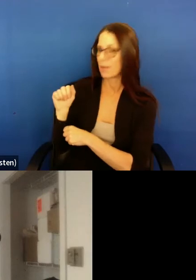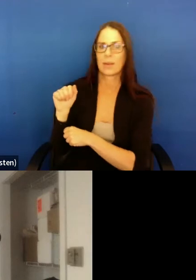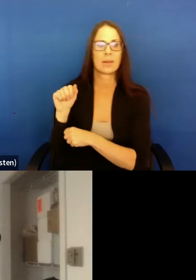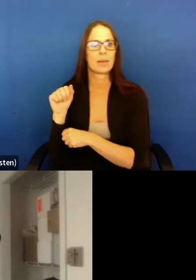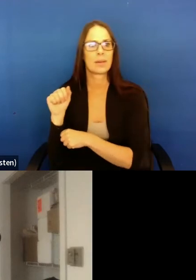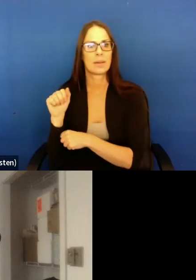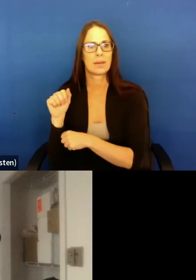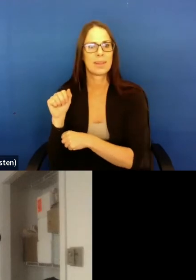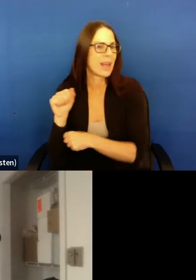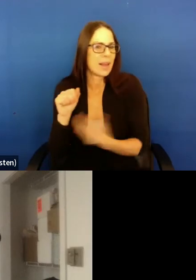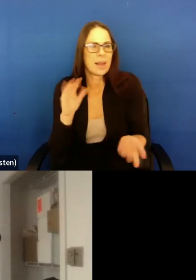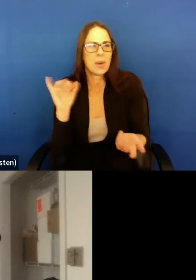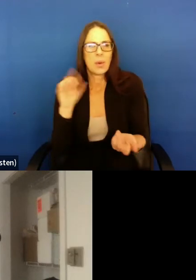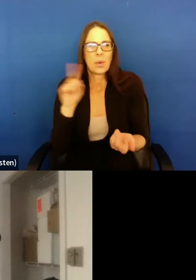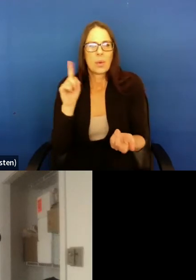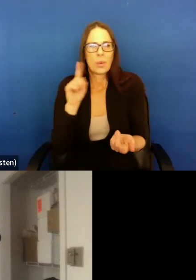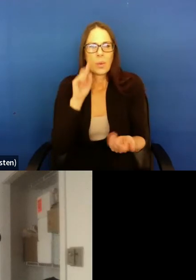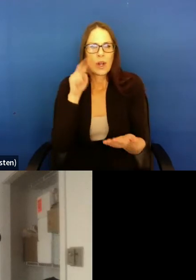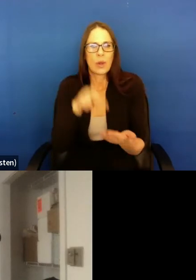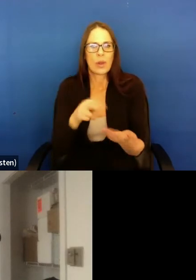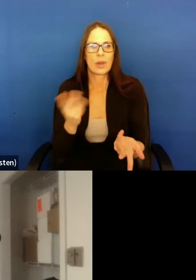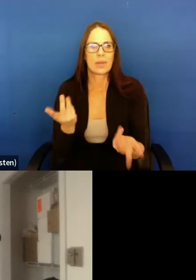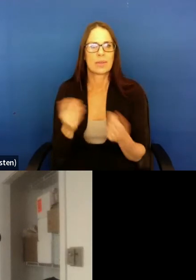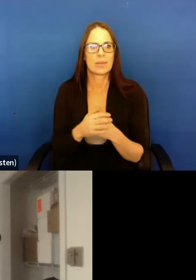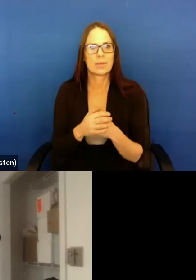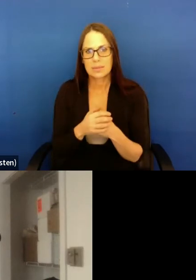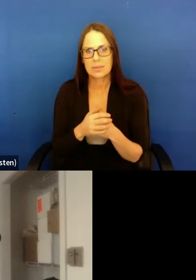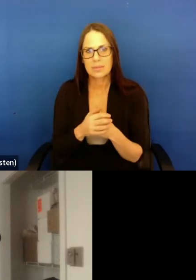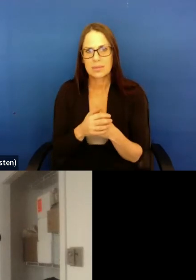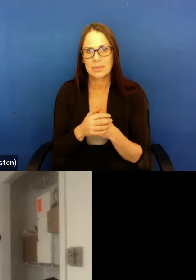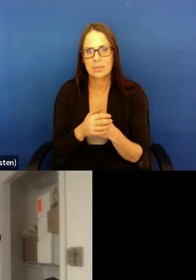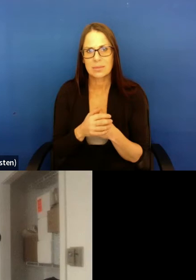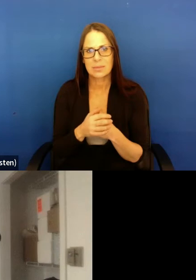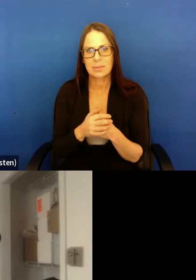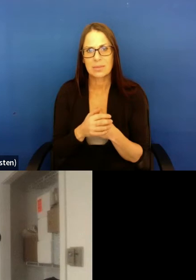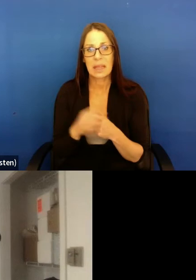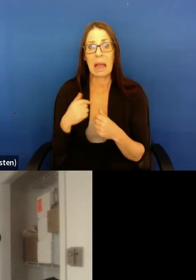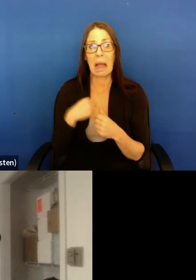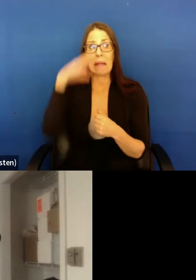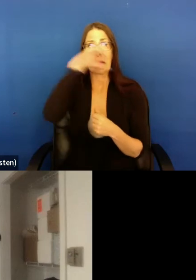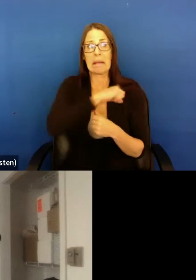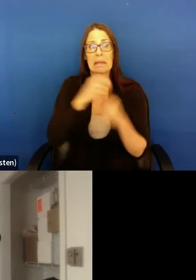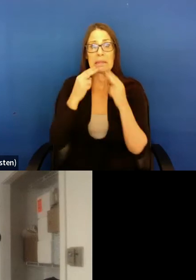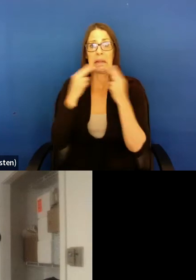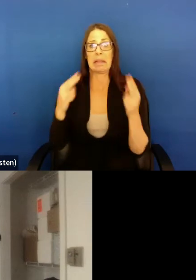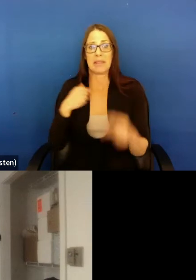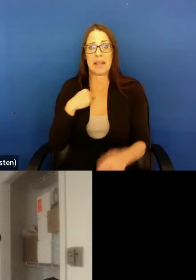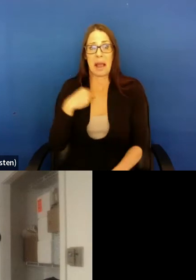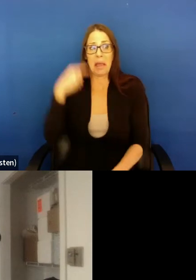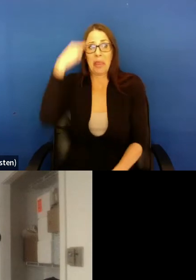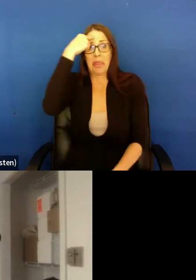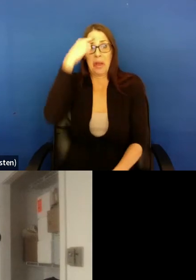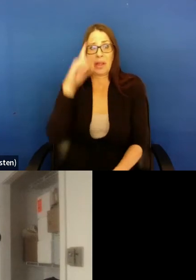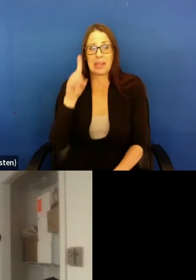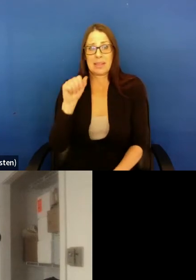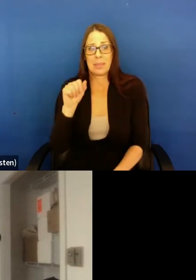Where would you go? And I guess naively, I thought that, the Disability Resource